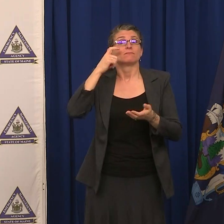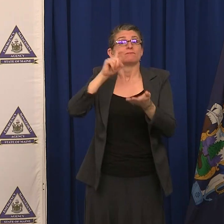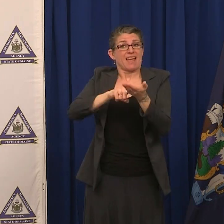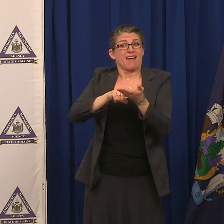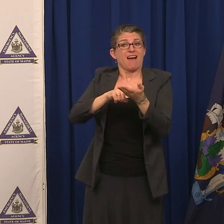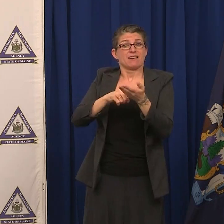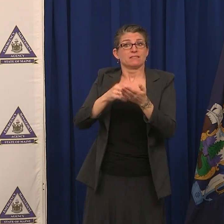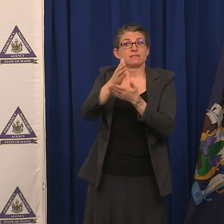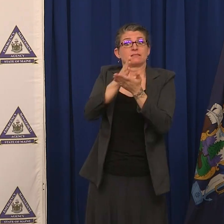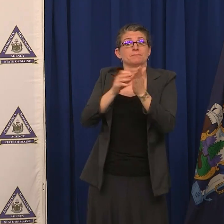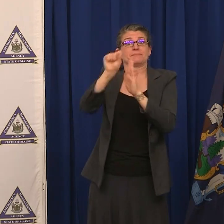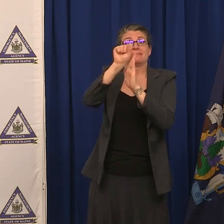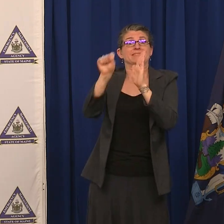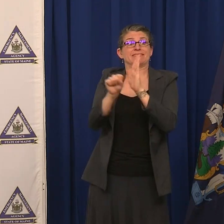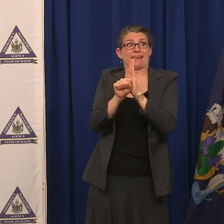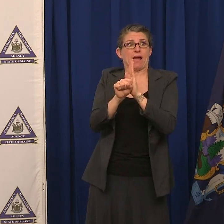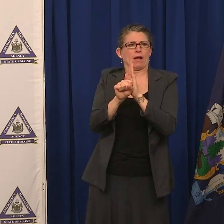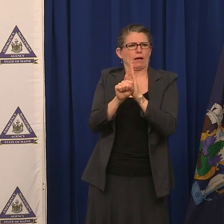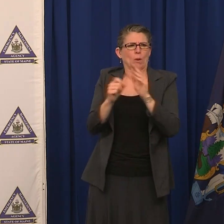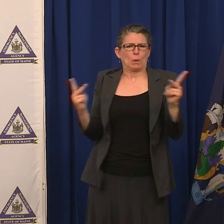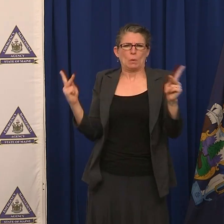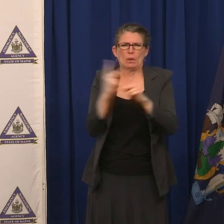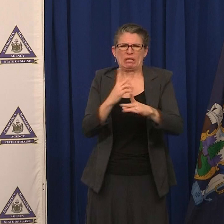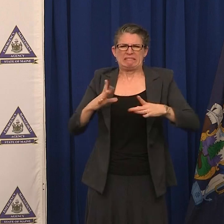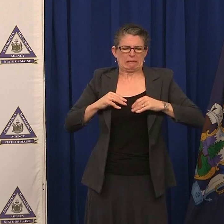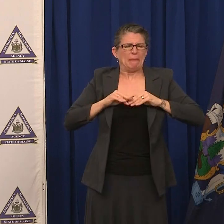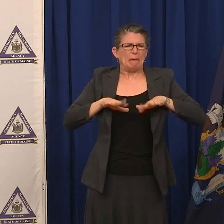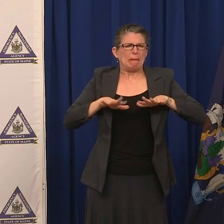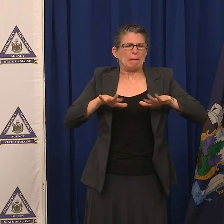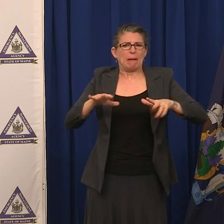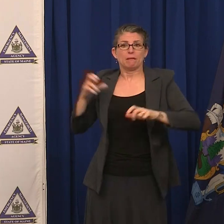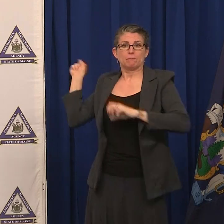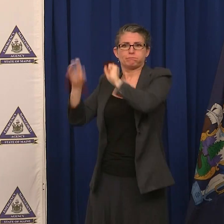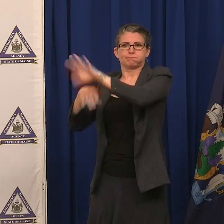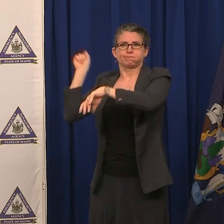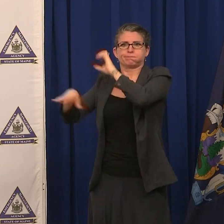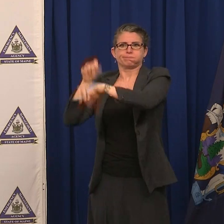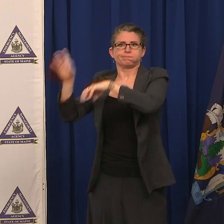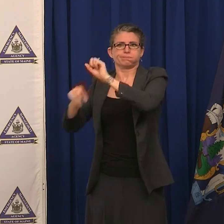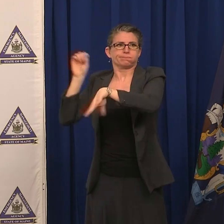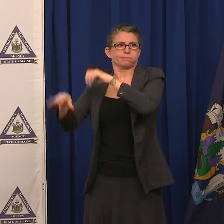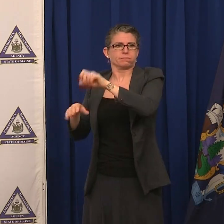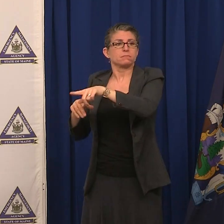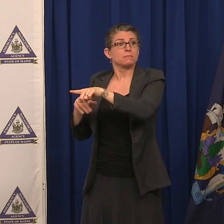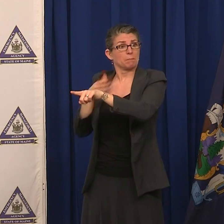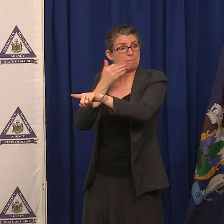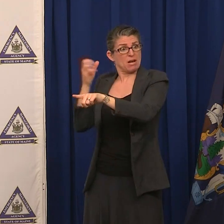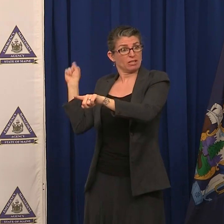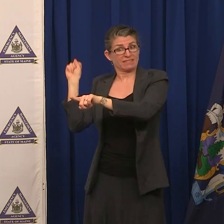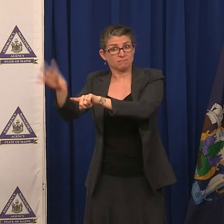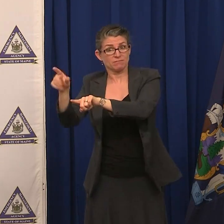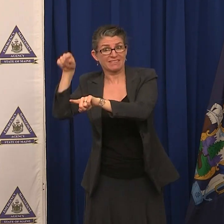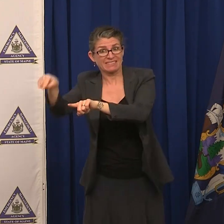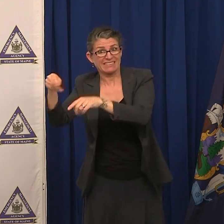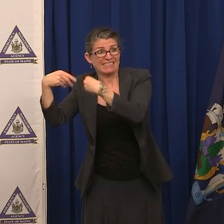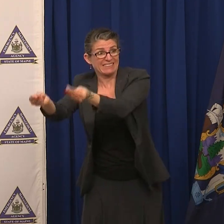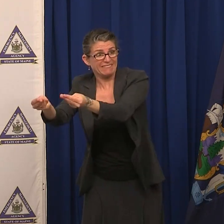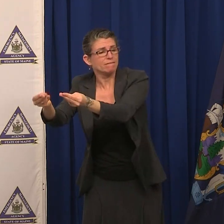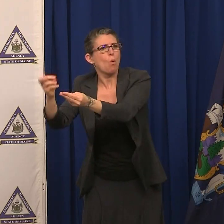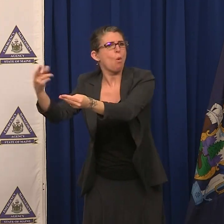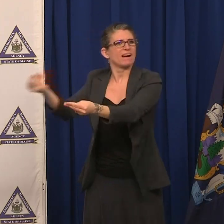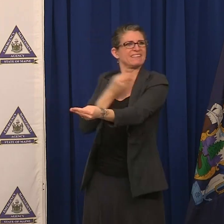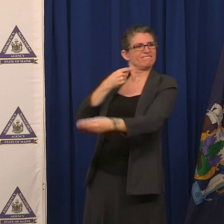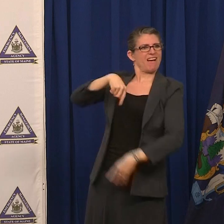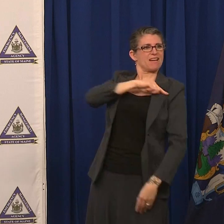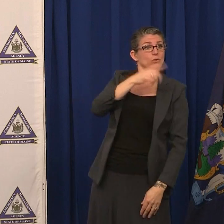viable chance at preventing a large-scale outbreak. We're working with our federal partners right now to get a better handle on that. I'm gonna turn